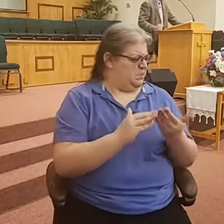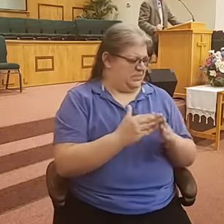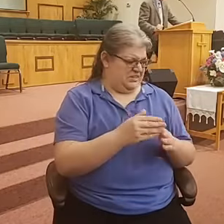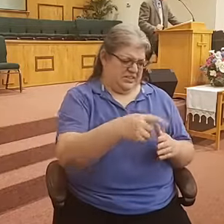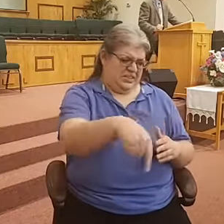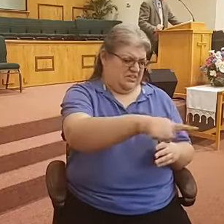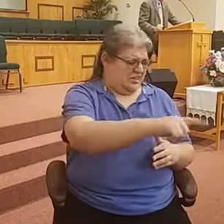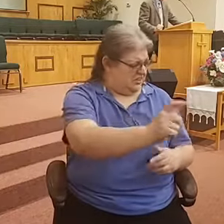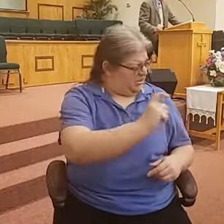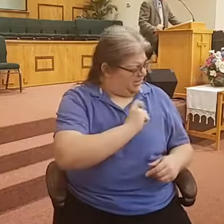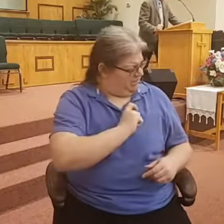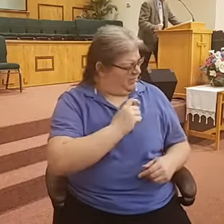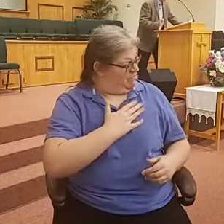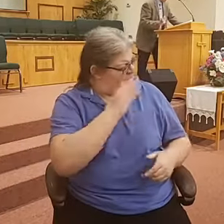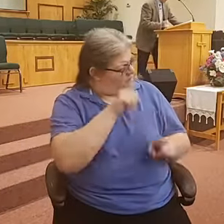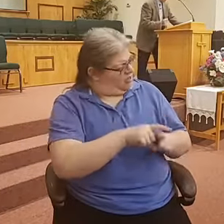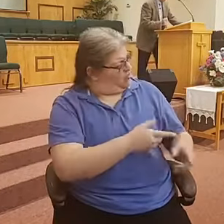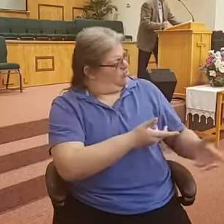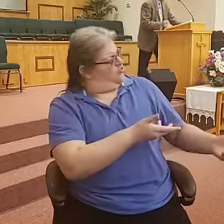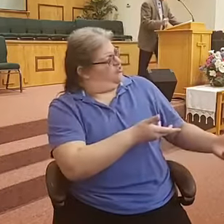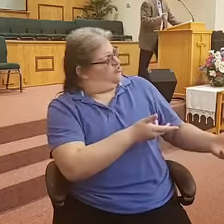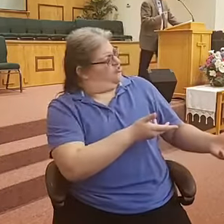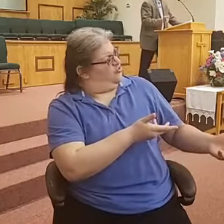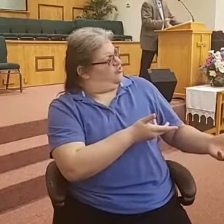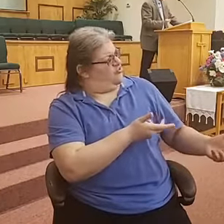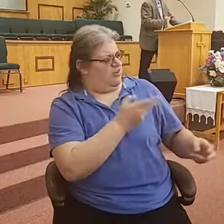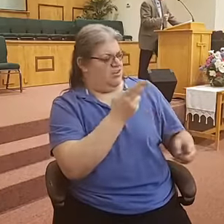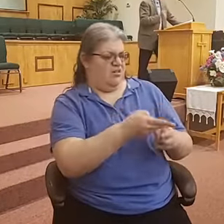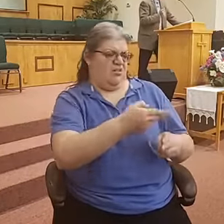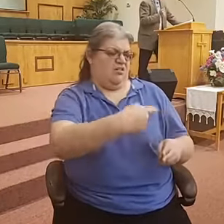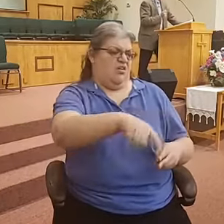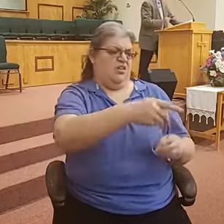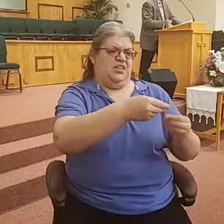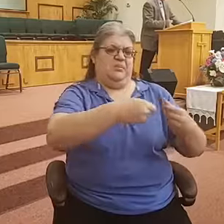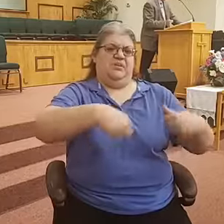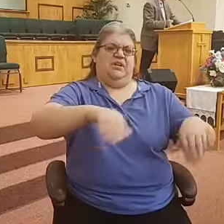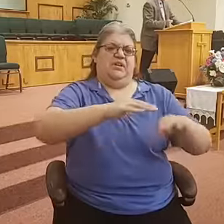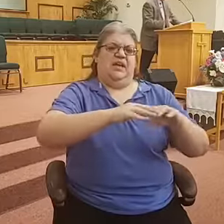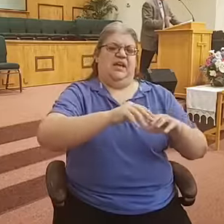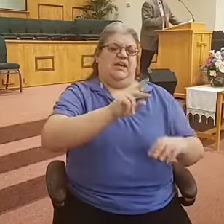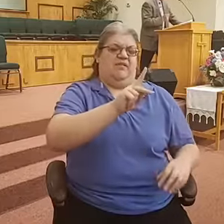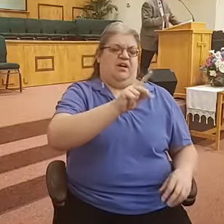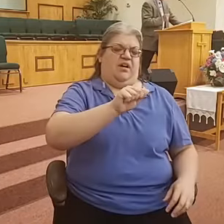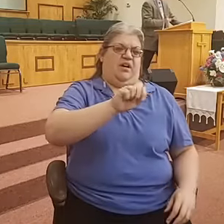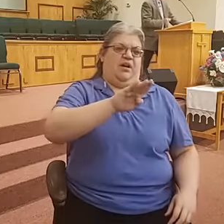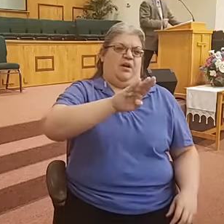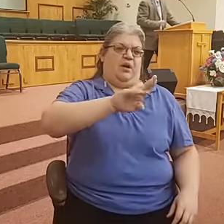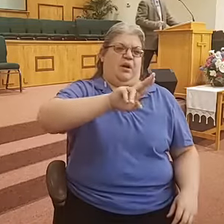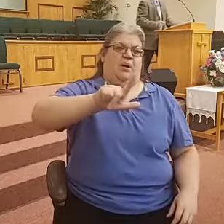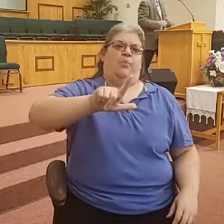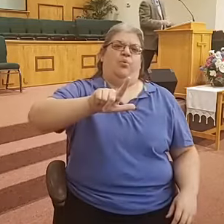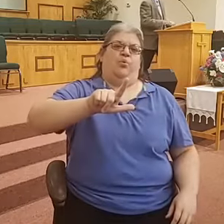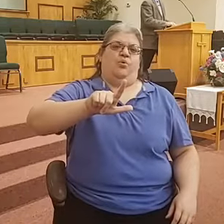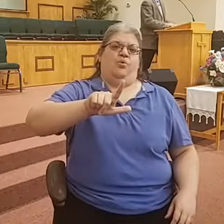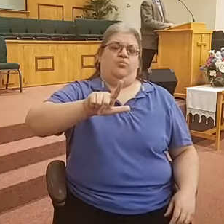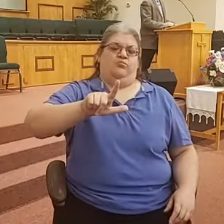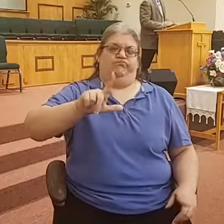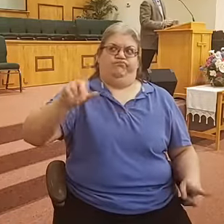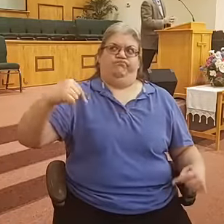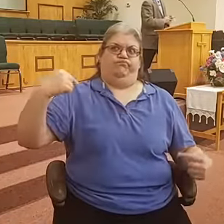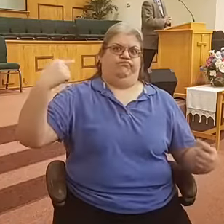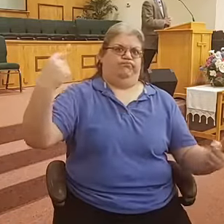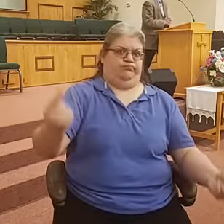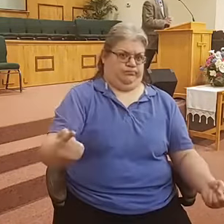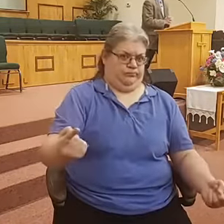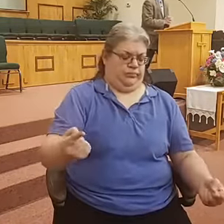given me, my brother? And he called them the land of Kabul unto this day. We're